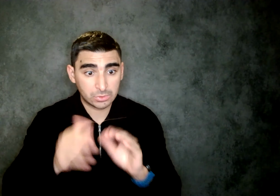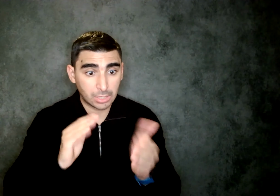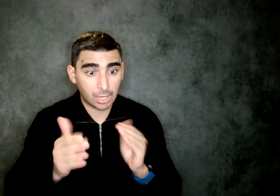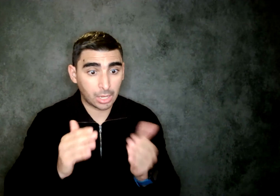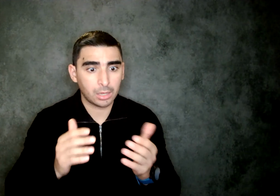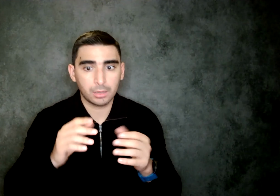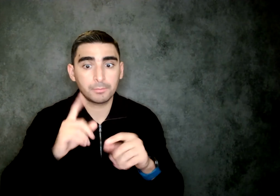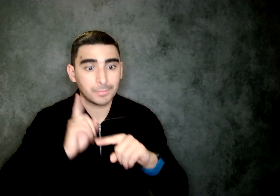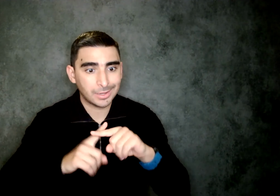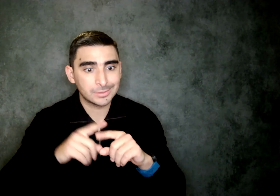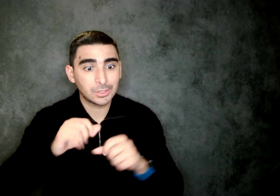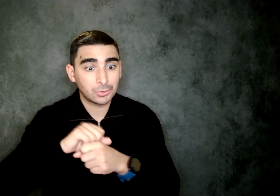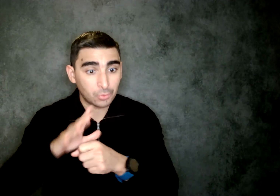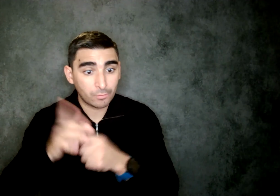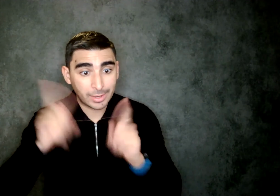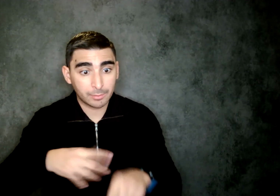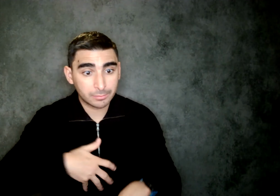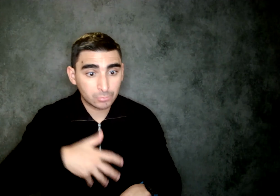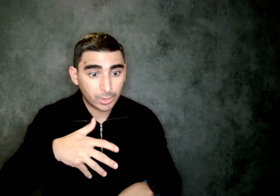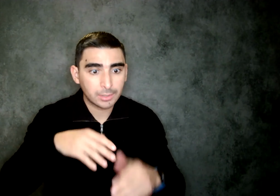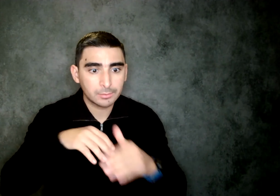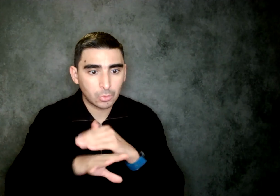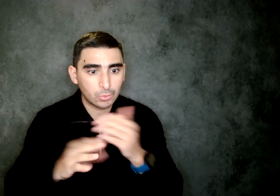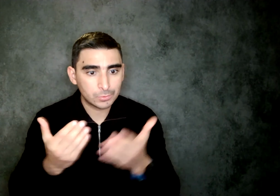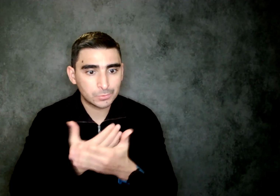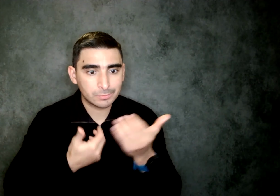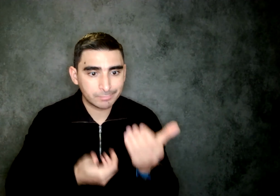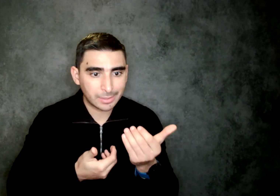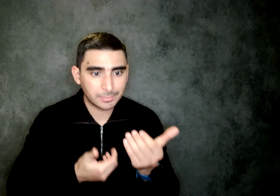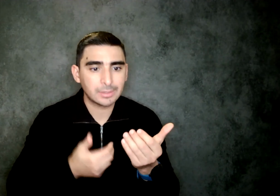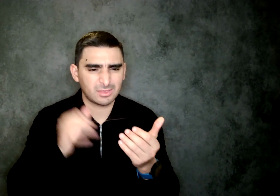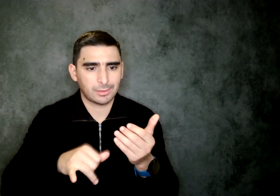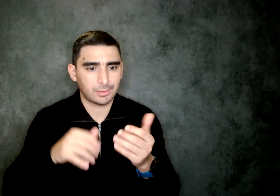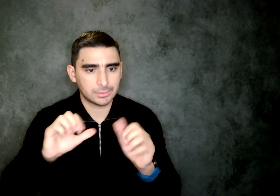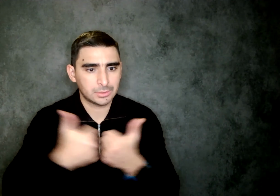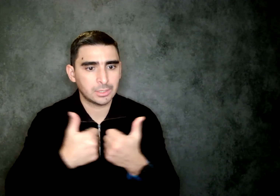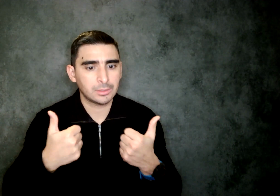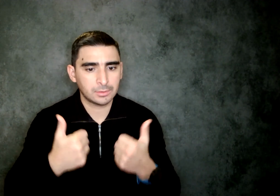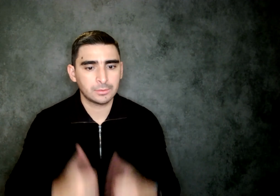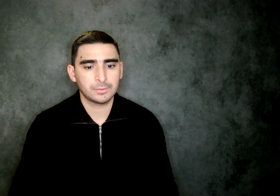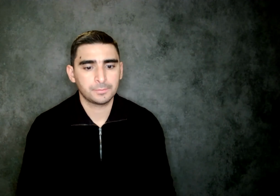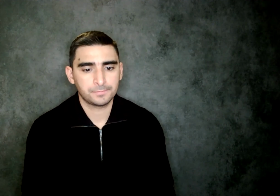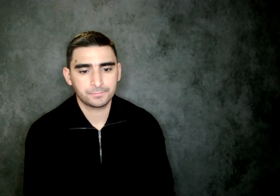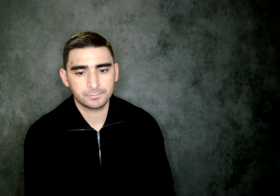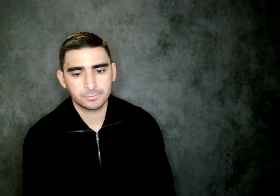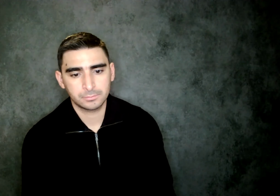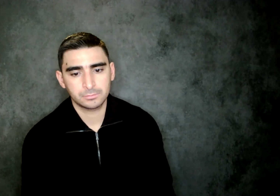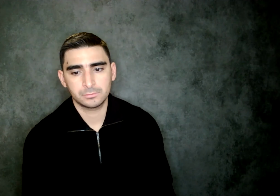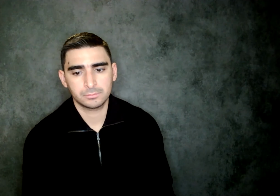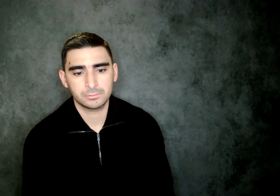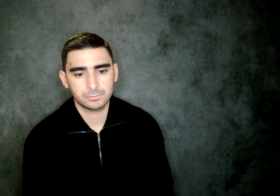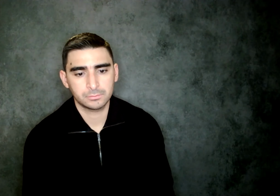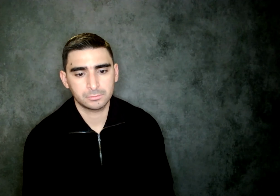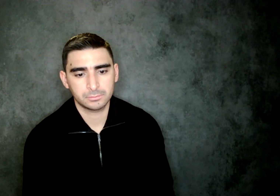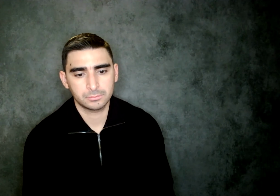parent during COVID and how isolating that is. Y hablamos acerca de ser padres, cuidado de niños, el impacto de la